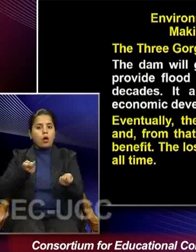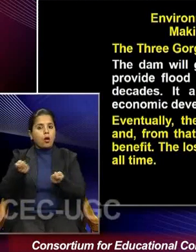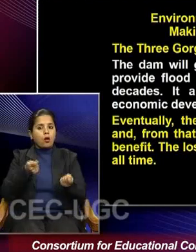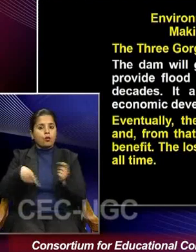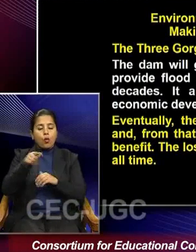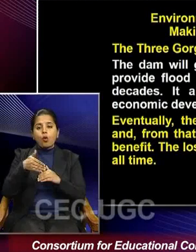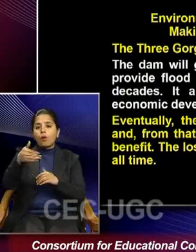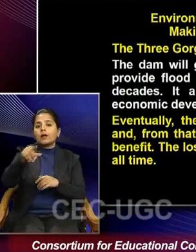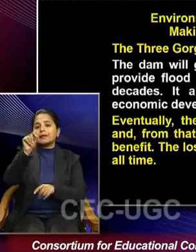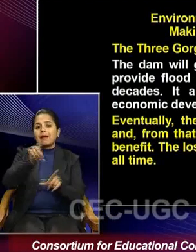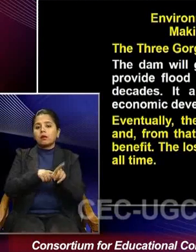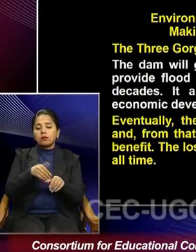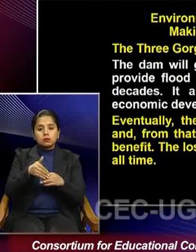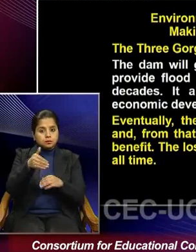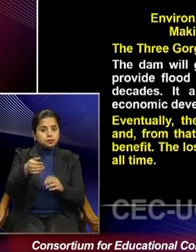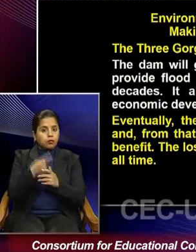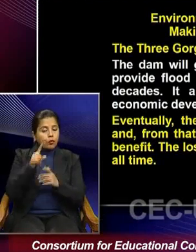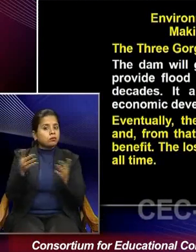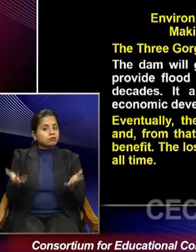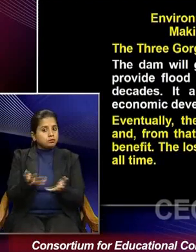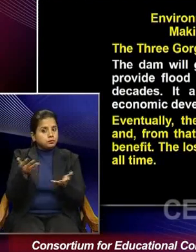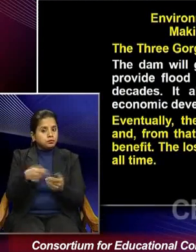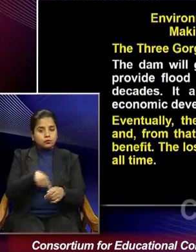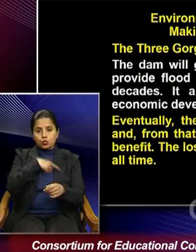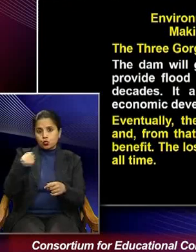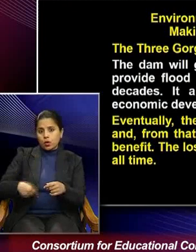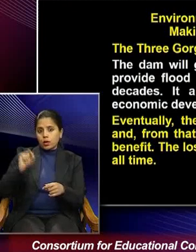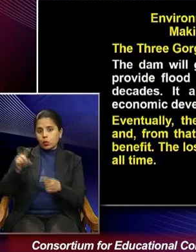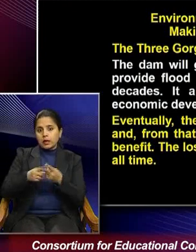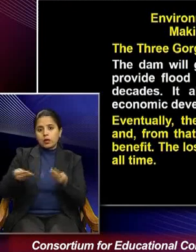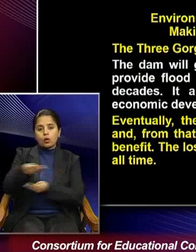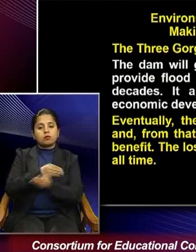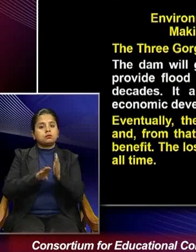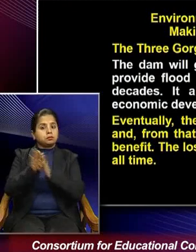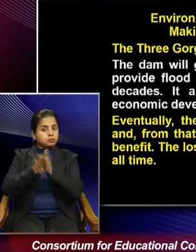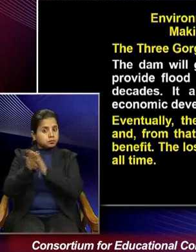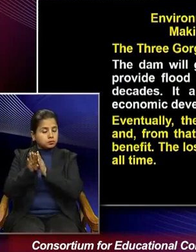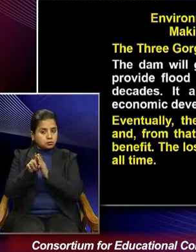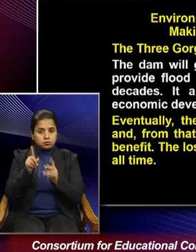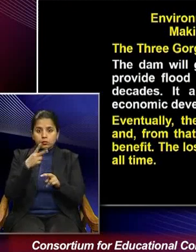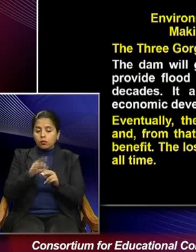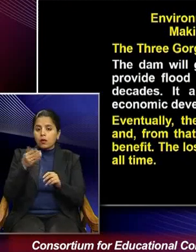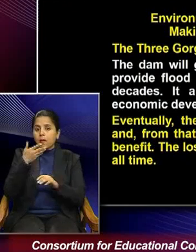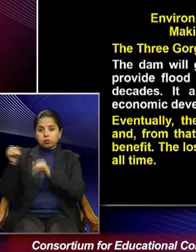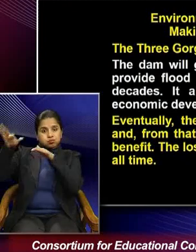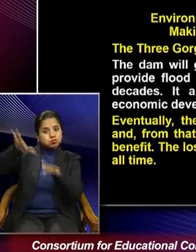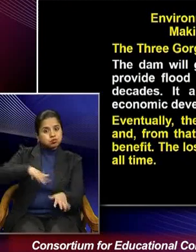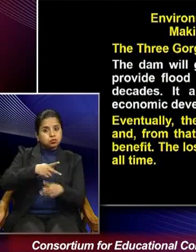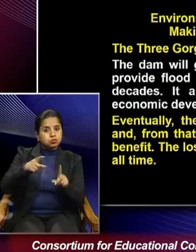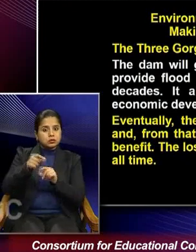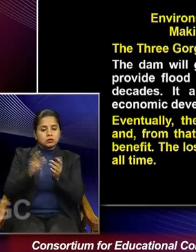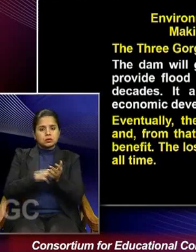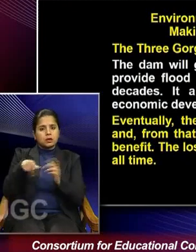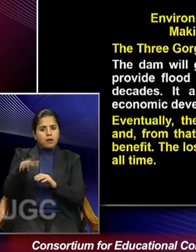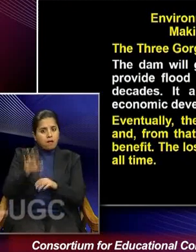coming decades to promote the Chinese economic development. Eventually, the dam will fill with